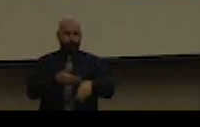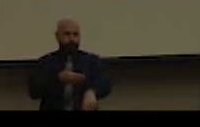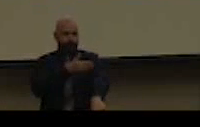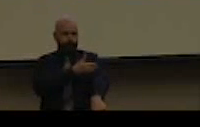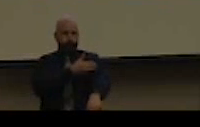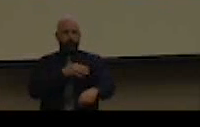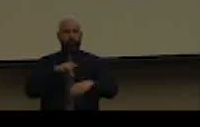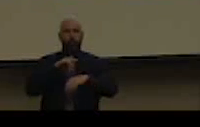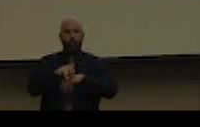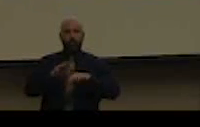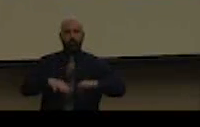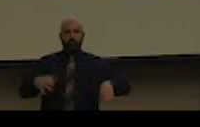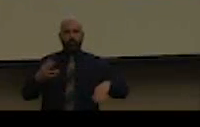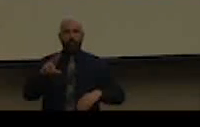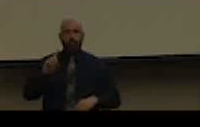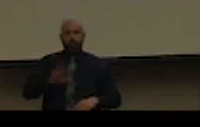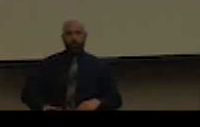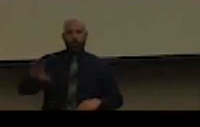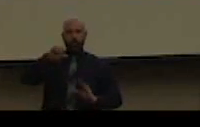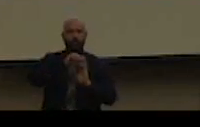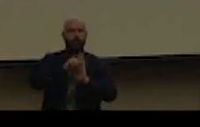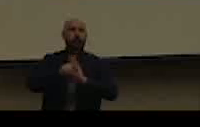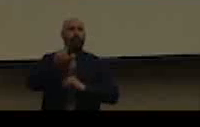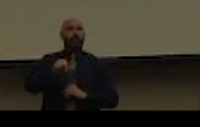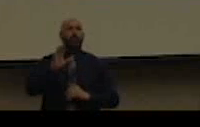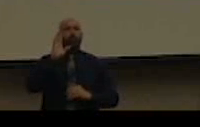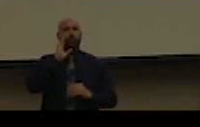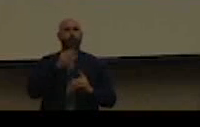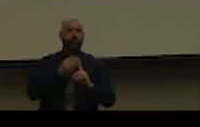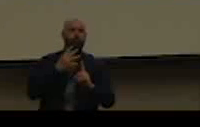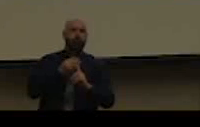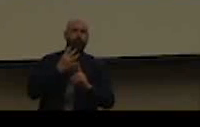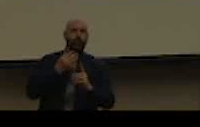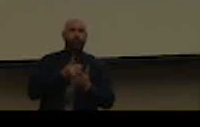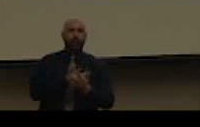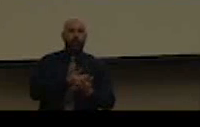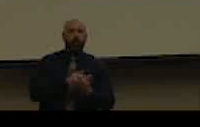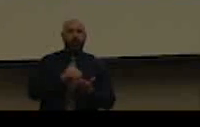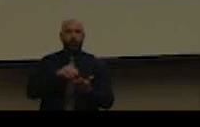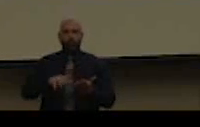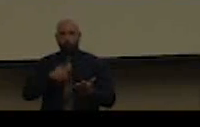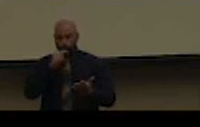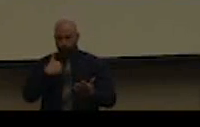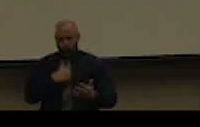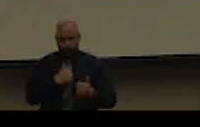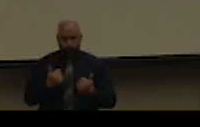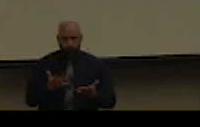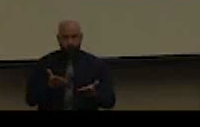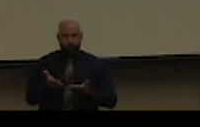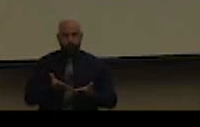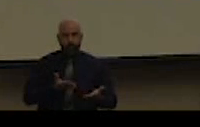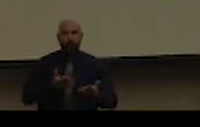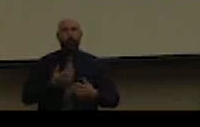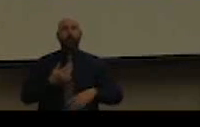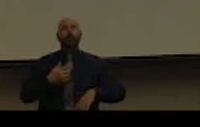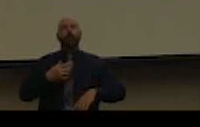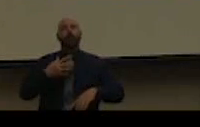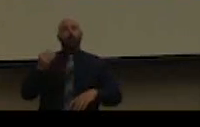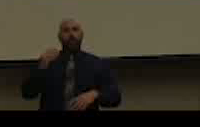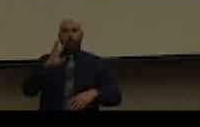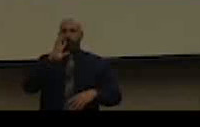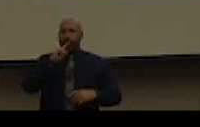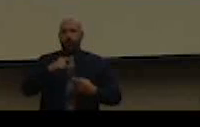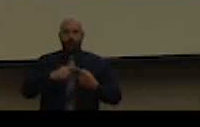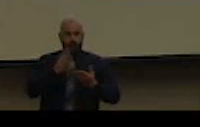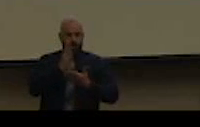state of Louisiana. So we'll touch on both sort of the money and students served, but we will also talk to you about some of the programmatic